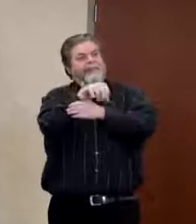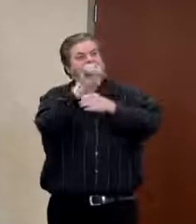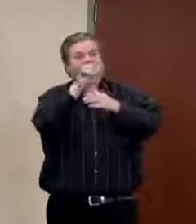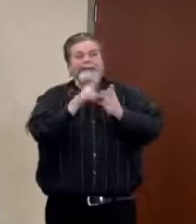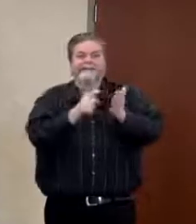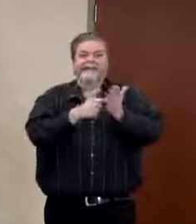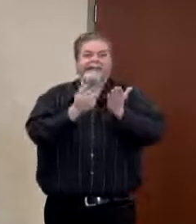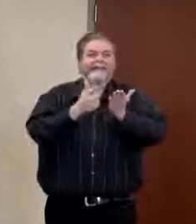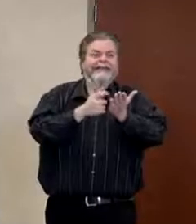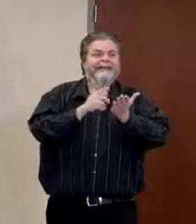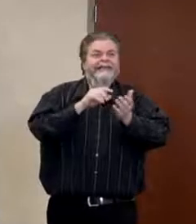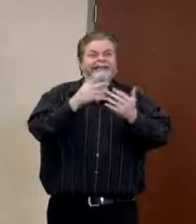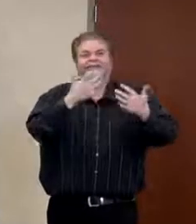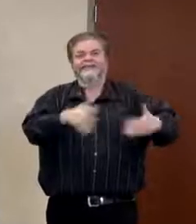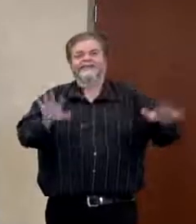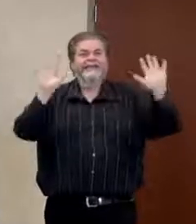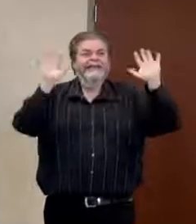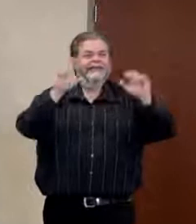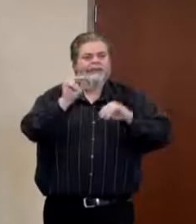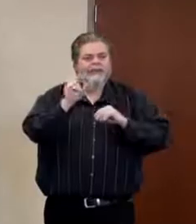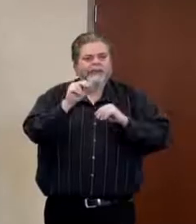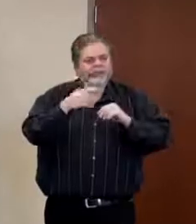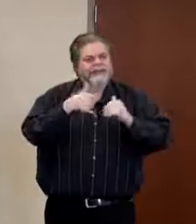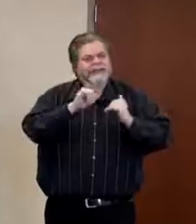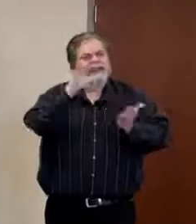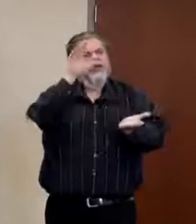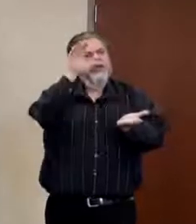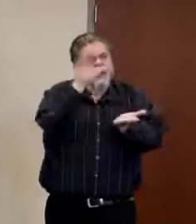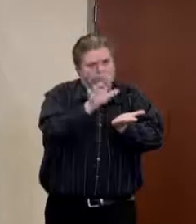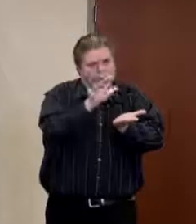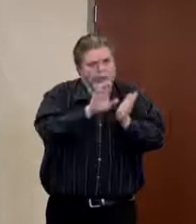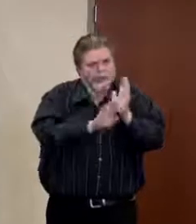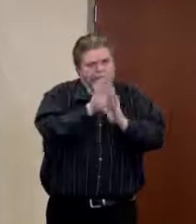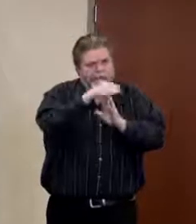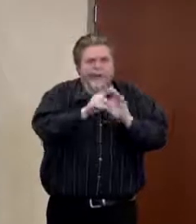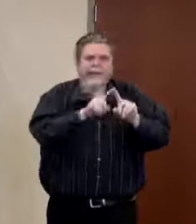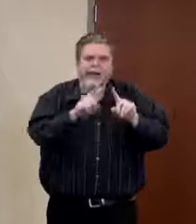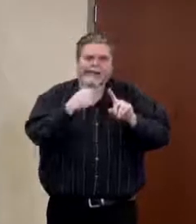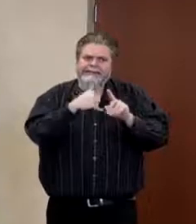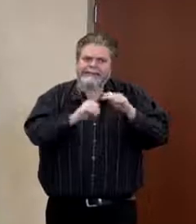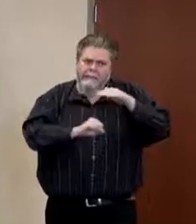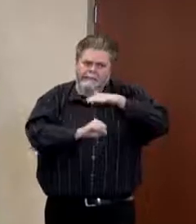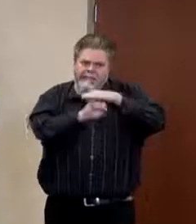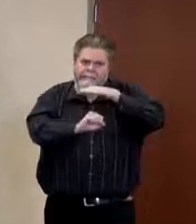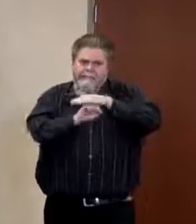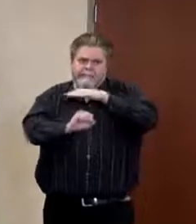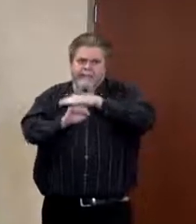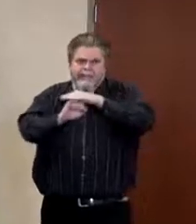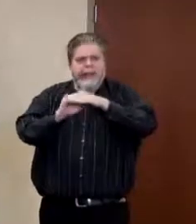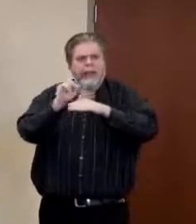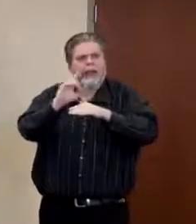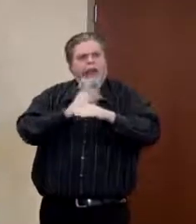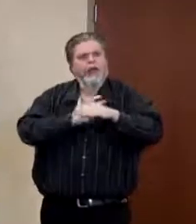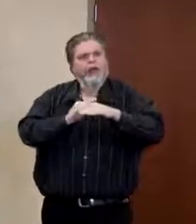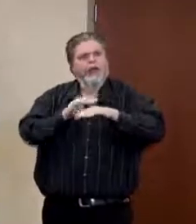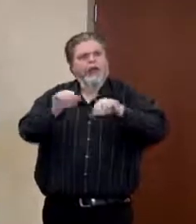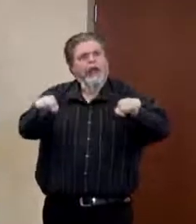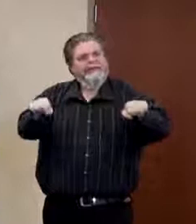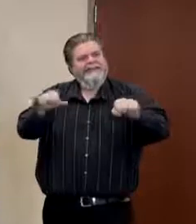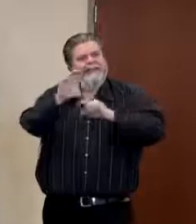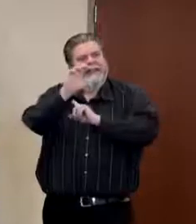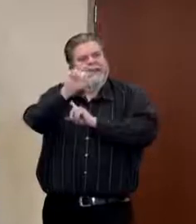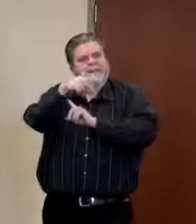flattened the curve, but we're bumping up against the ceiling of capacity. So what we've seen over the last 11